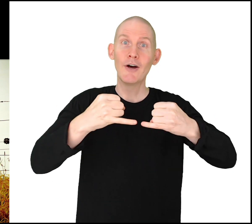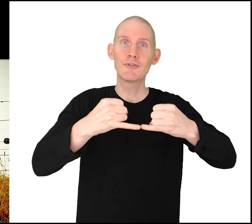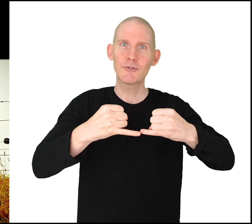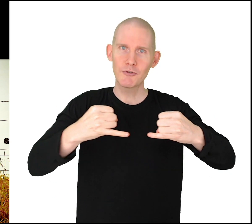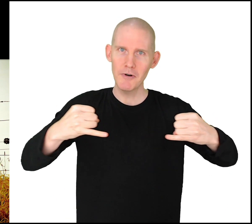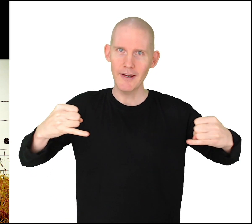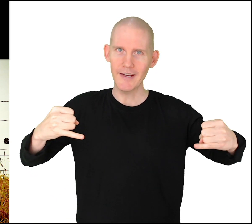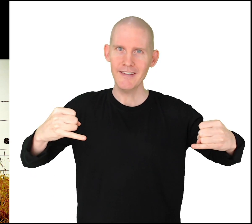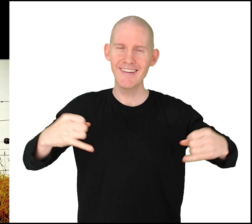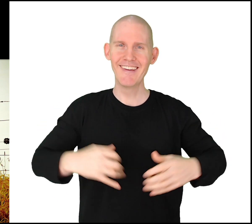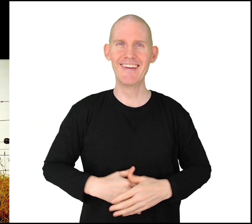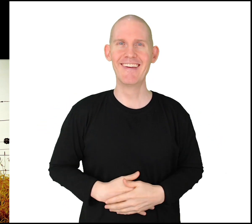string,